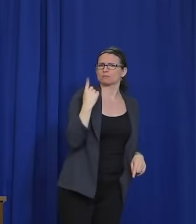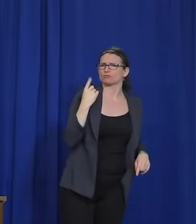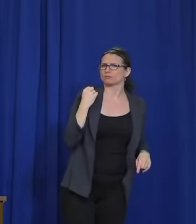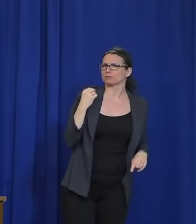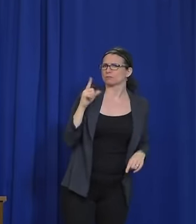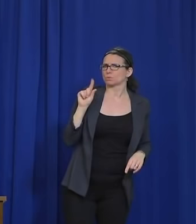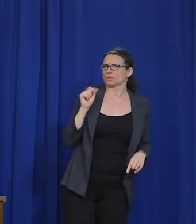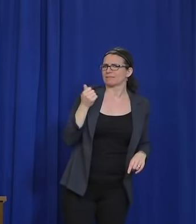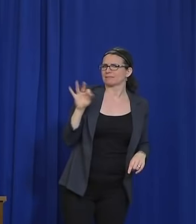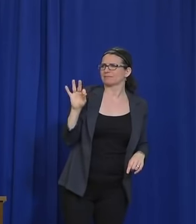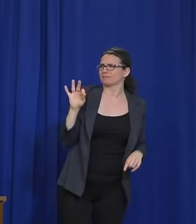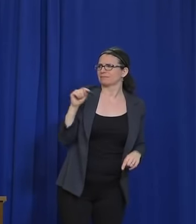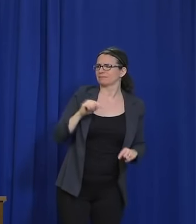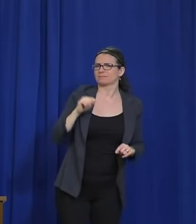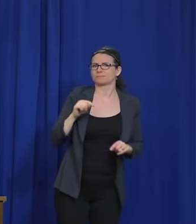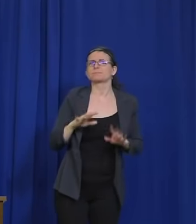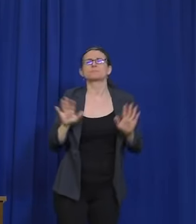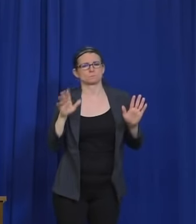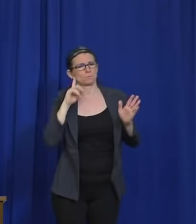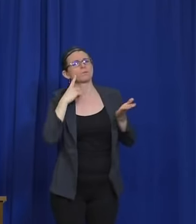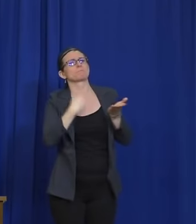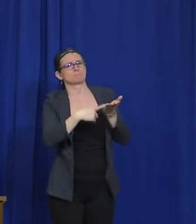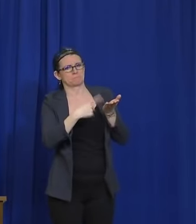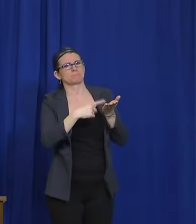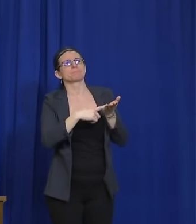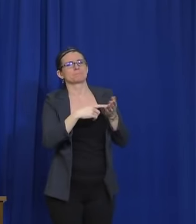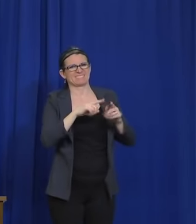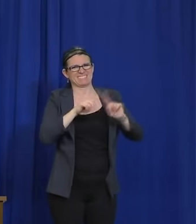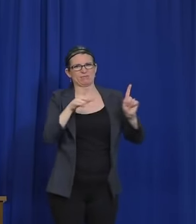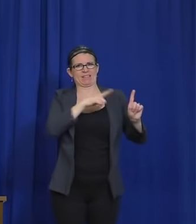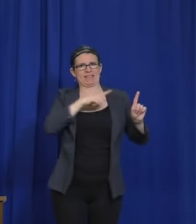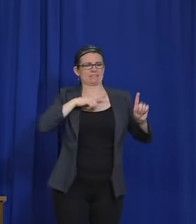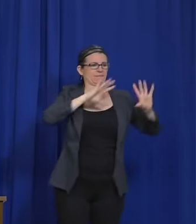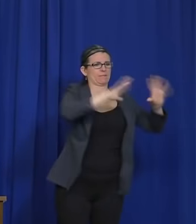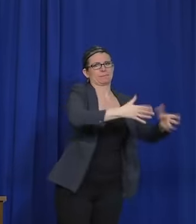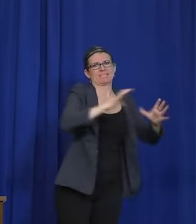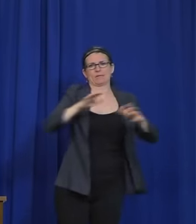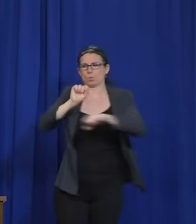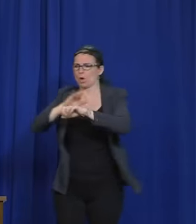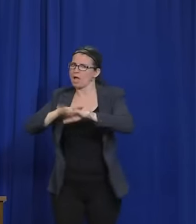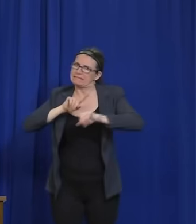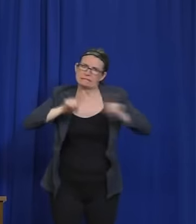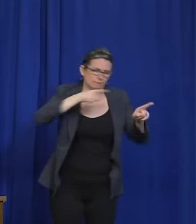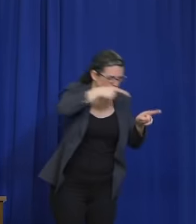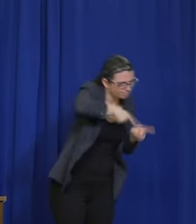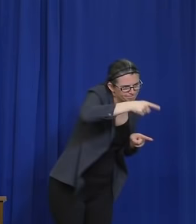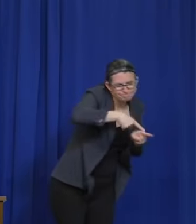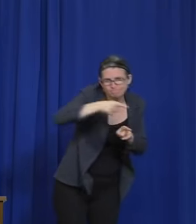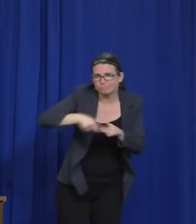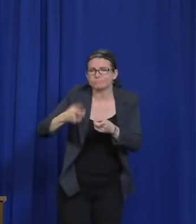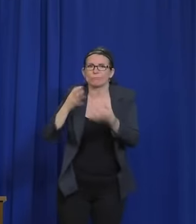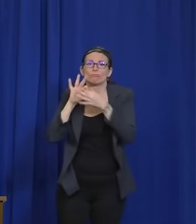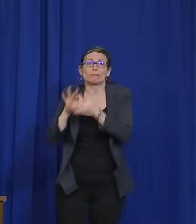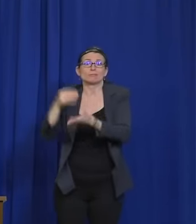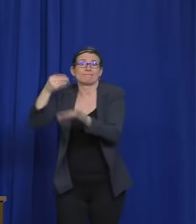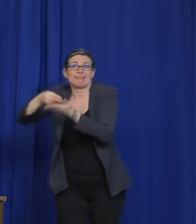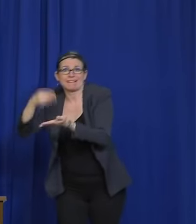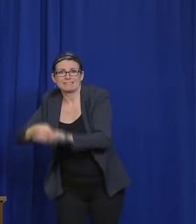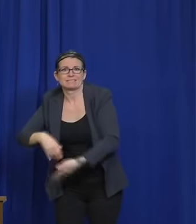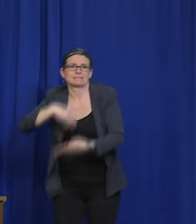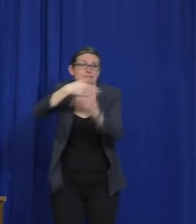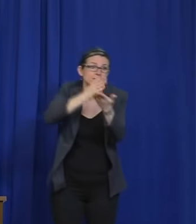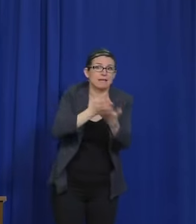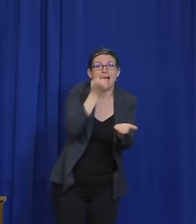take, first of all, we're calling in, as you know, calling in the Consensus Economic Forecasting Commission. That's the body